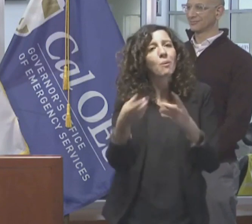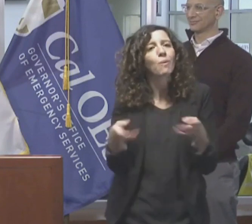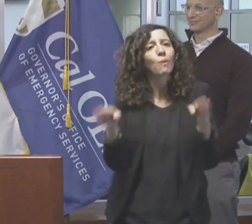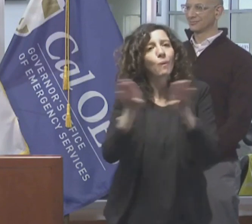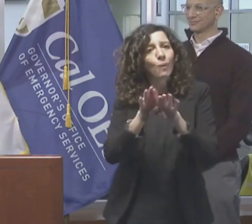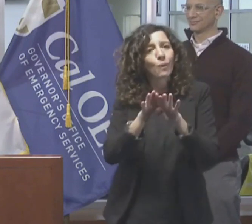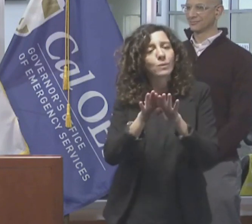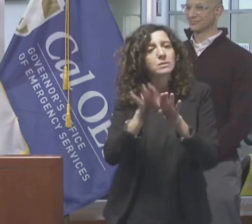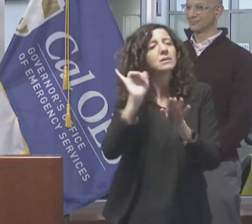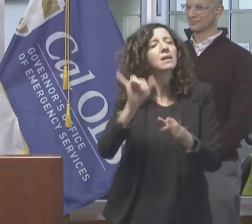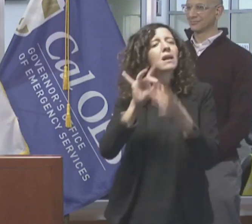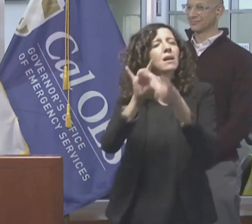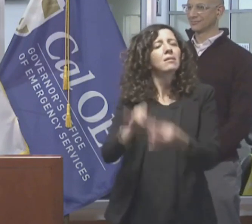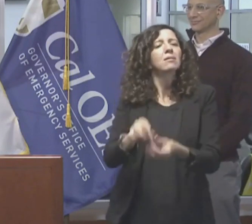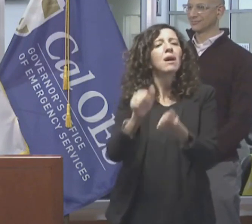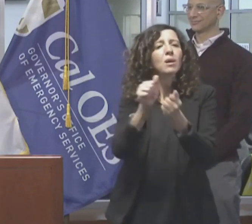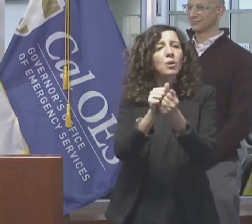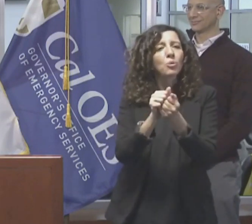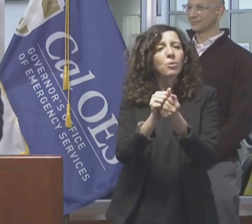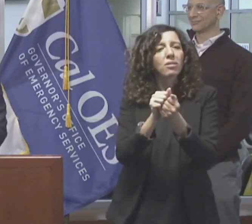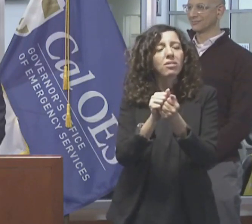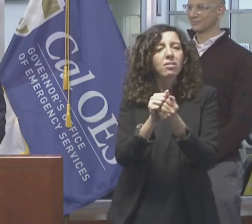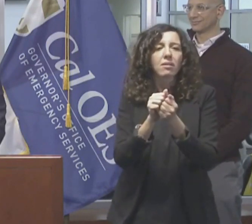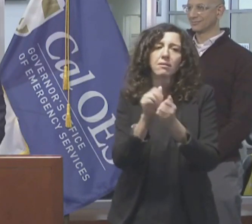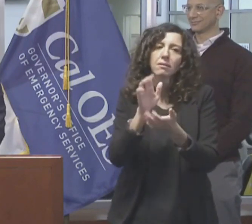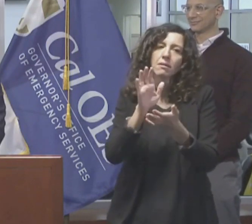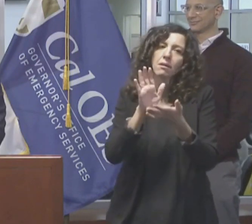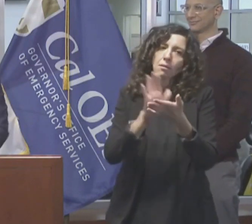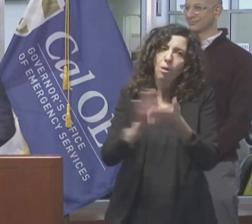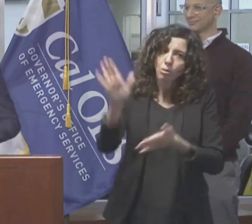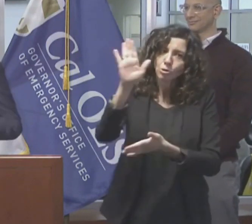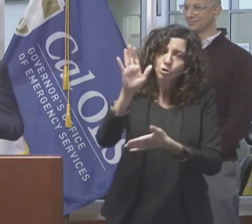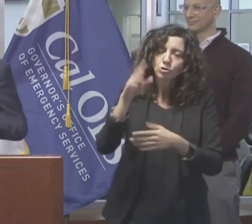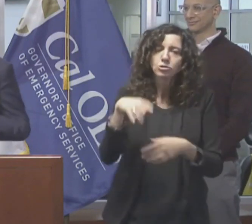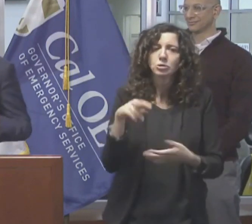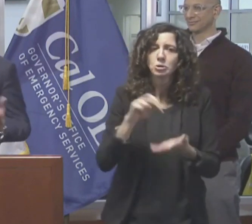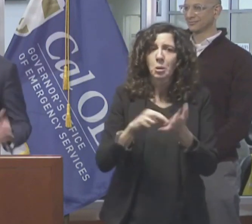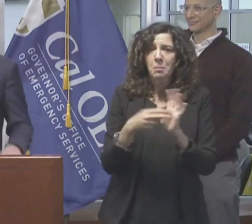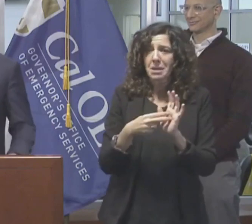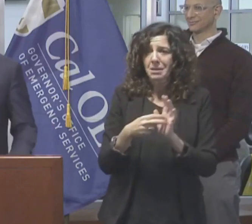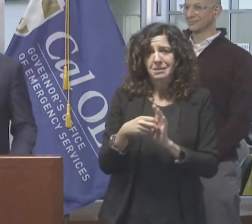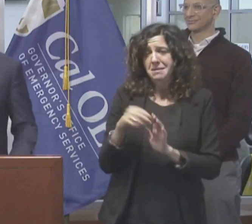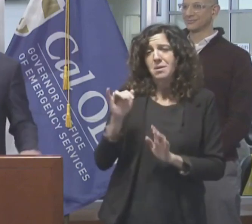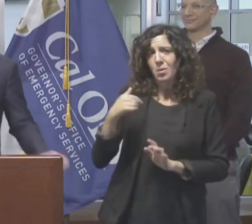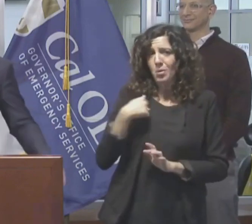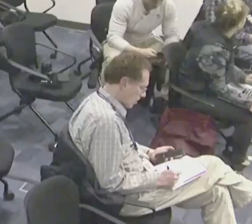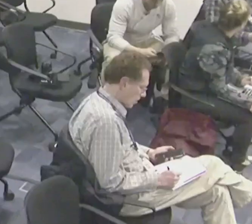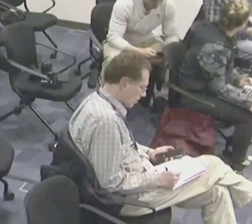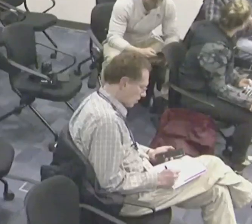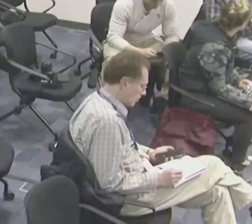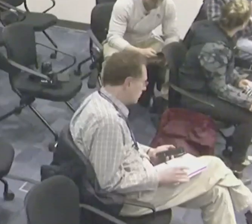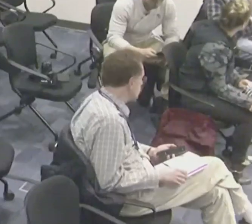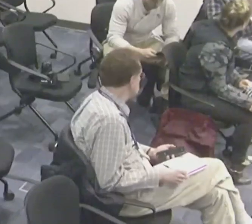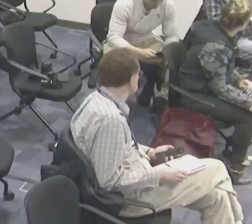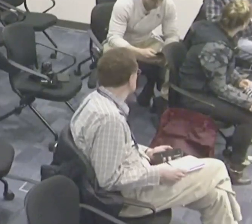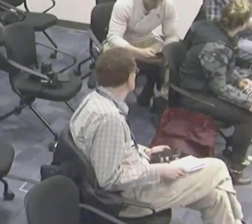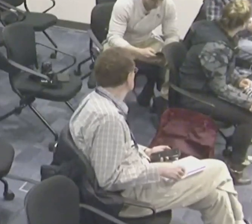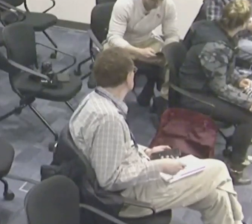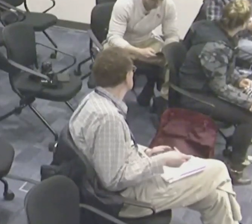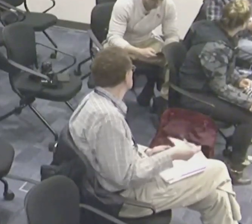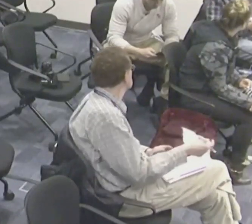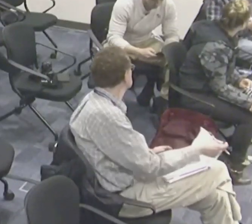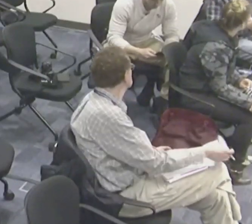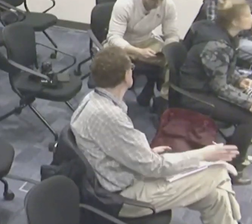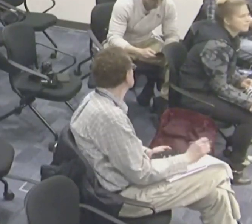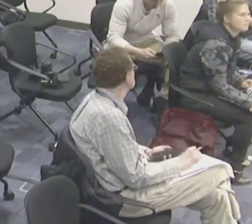of higher education, some of our most sophisticated folks. So perception, we deal with reality. Well, is there a benefit for having a